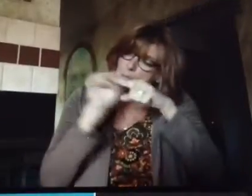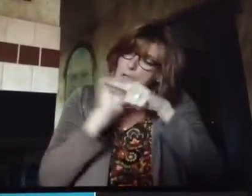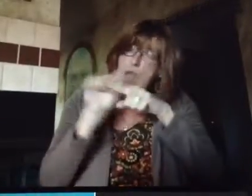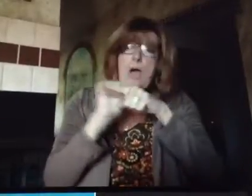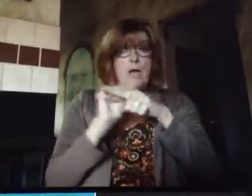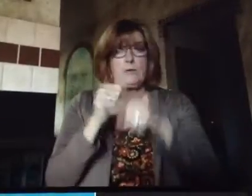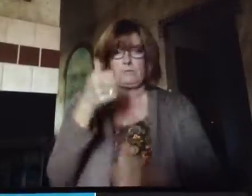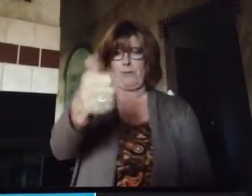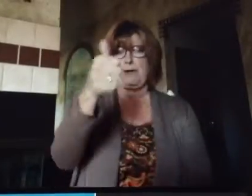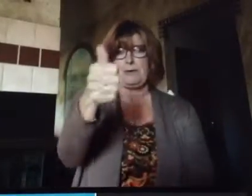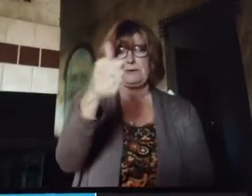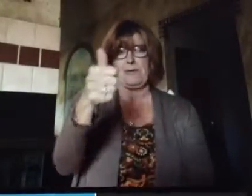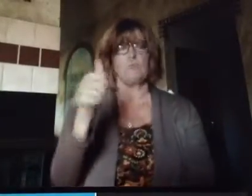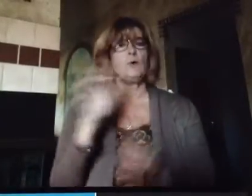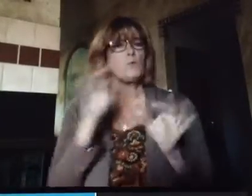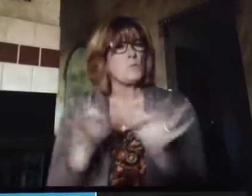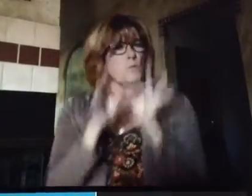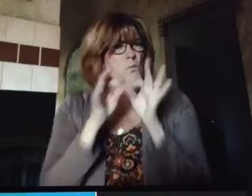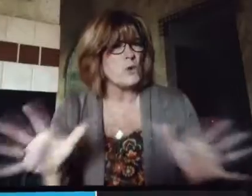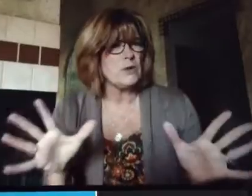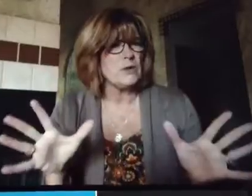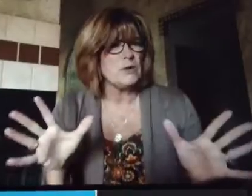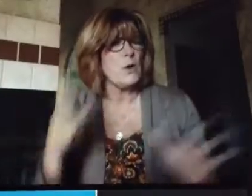So by working on these skills,